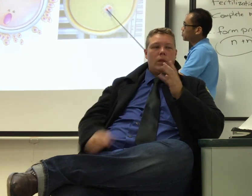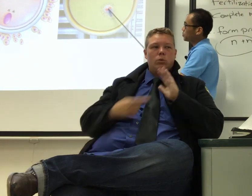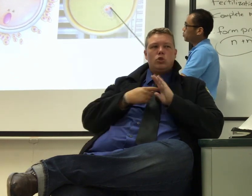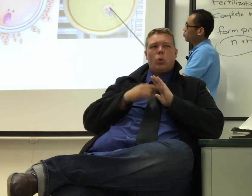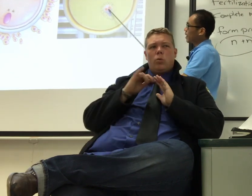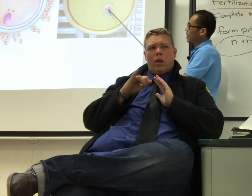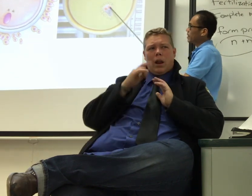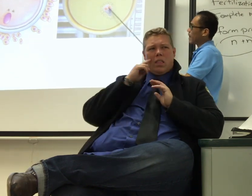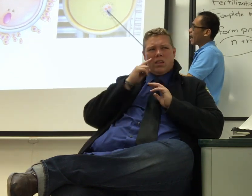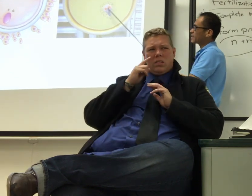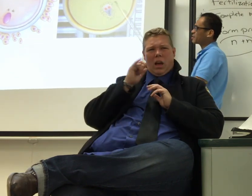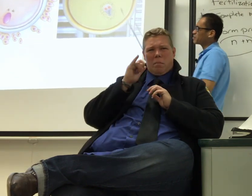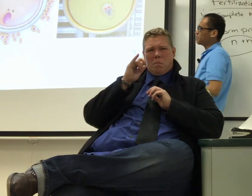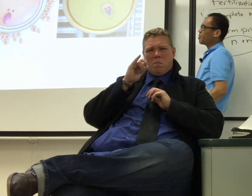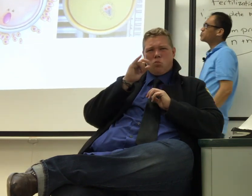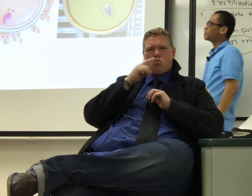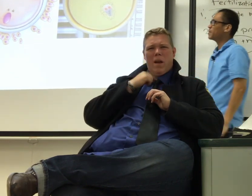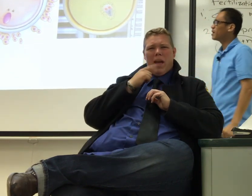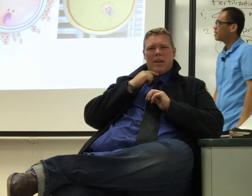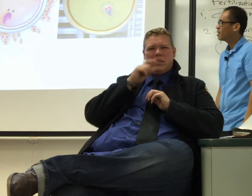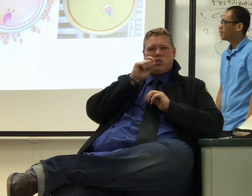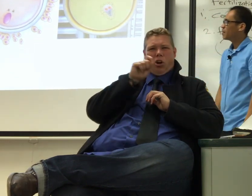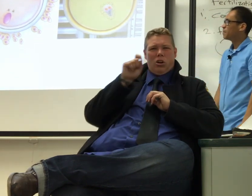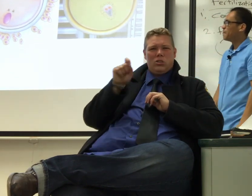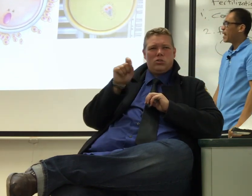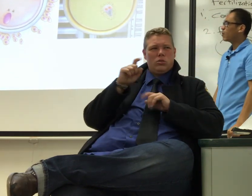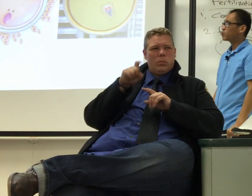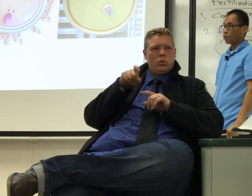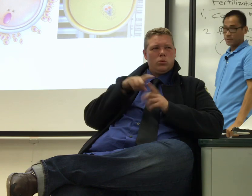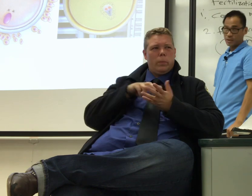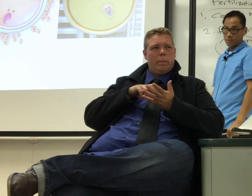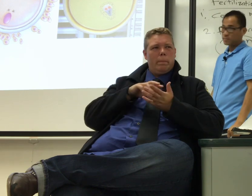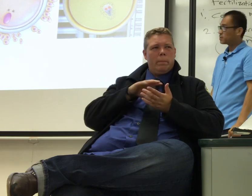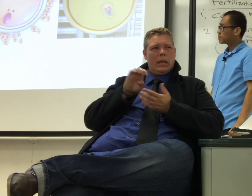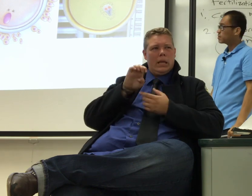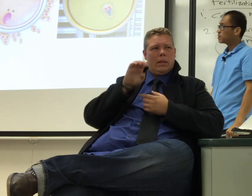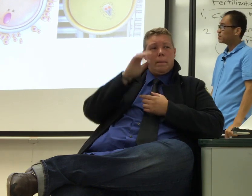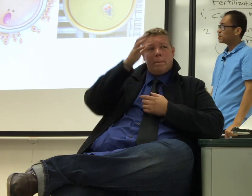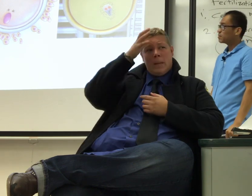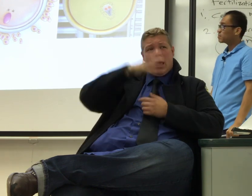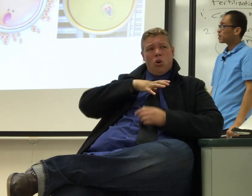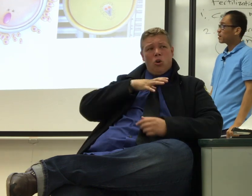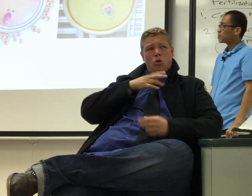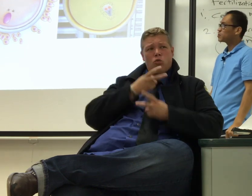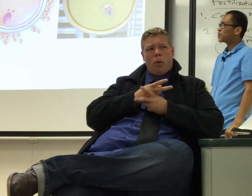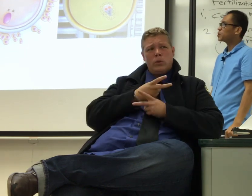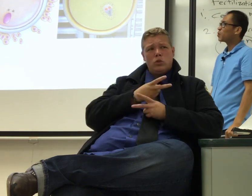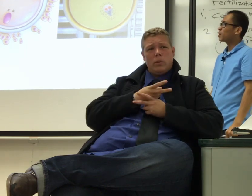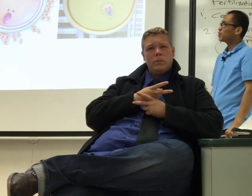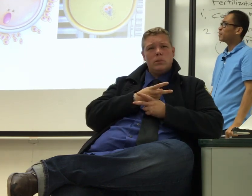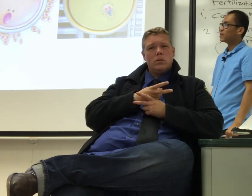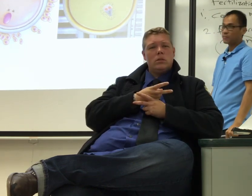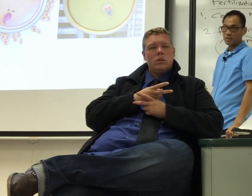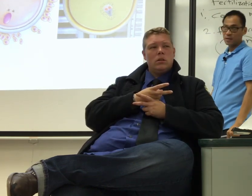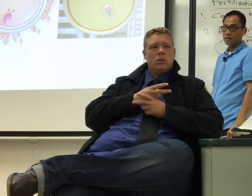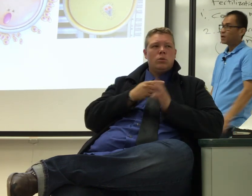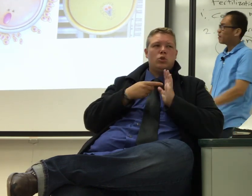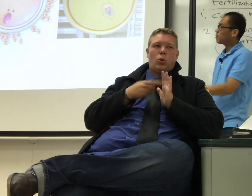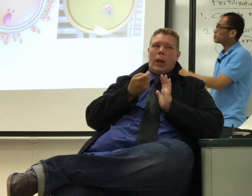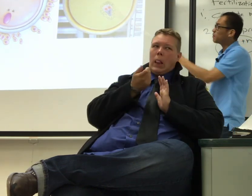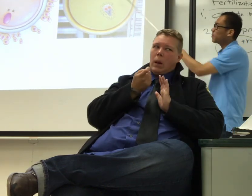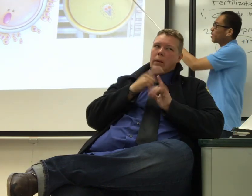believe those two red dots are supposed to be the male chromosomes. Okay, so they show it a little bit